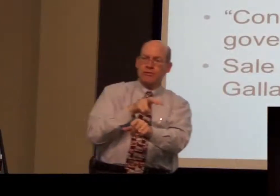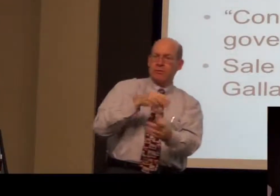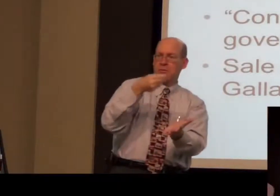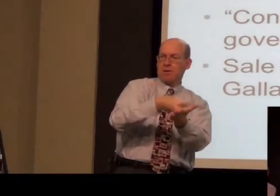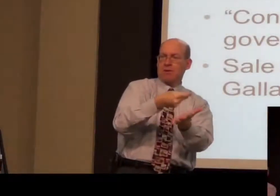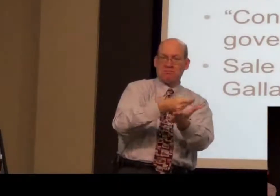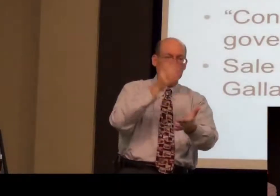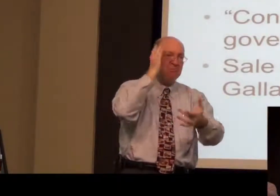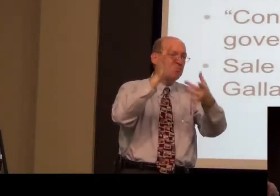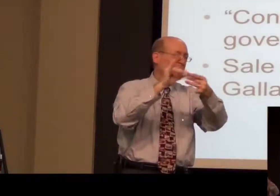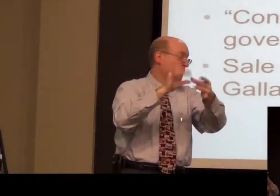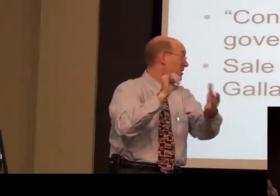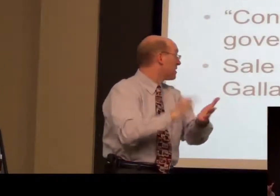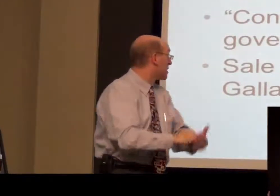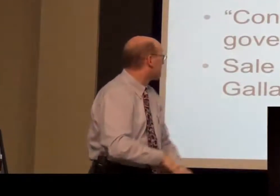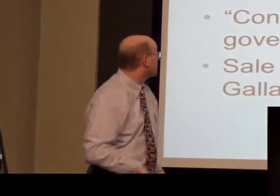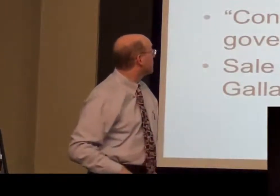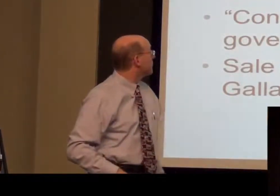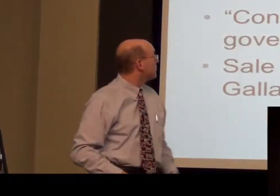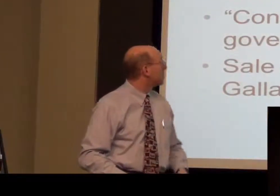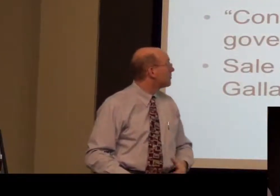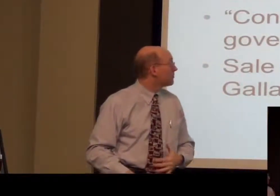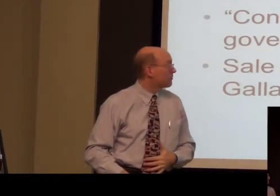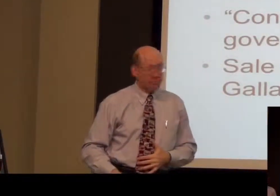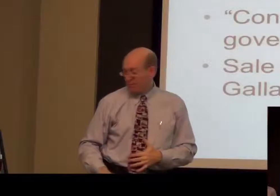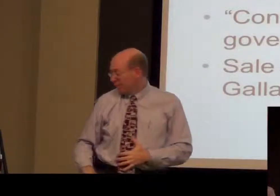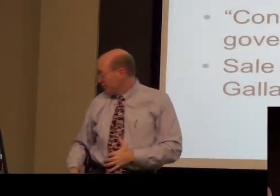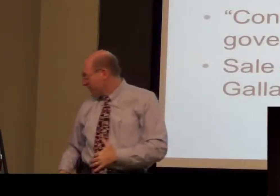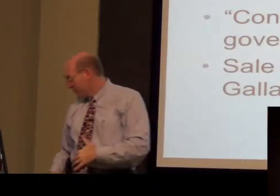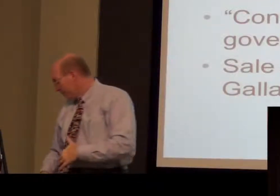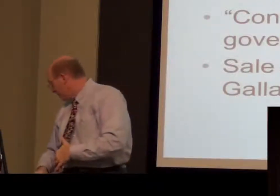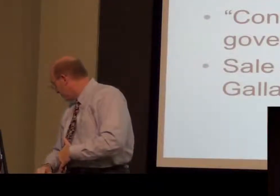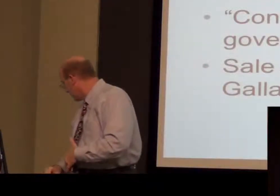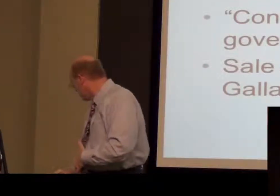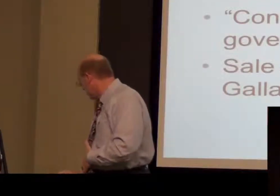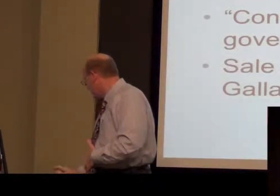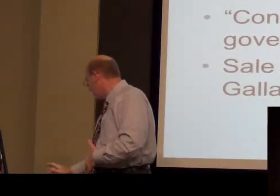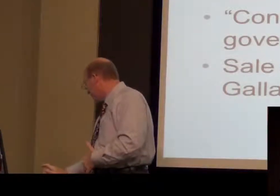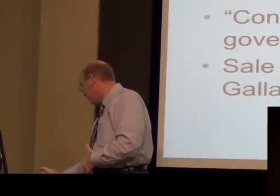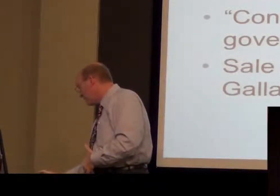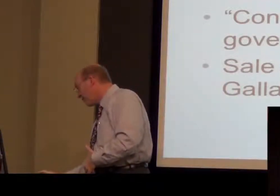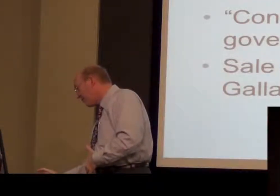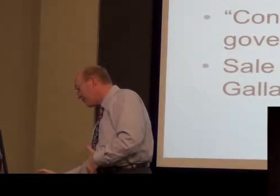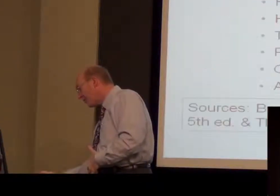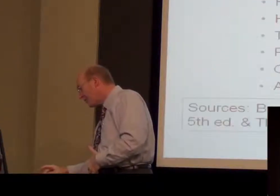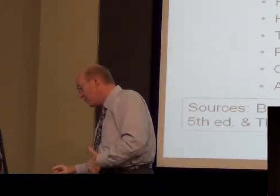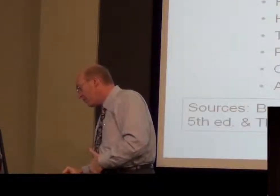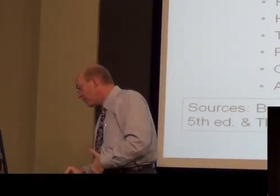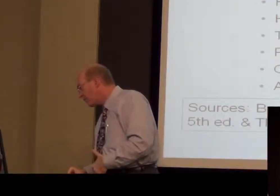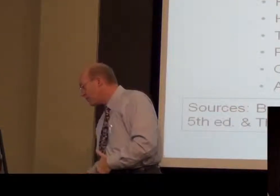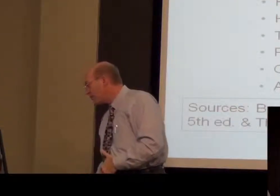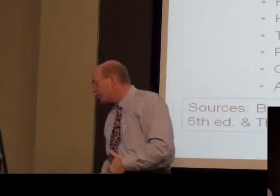up until that transaction, and then how the funds were transferred to our project.